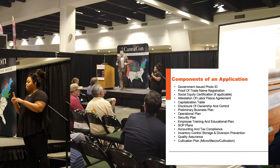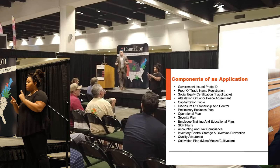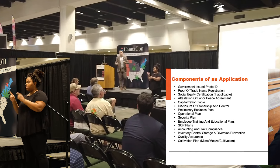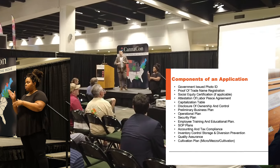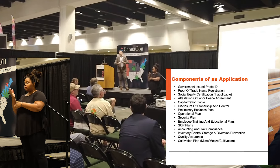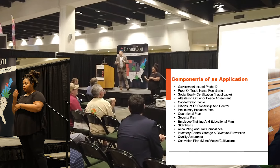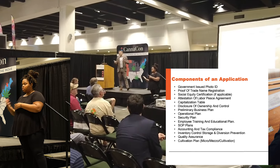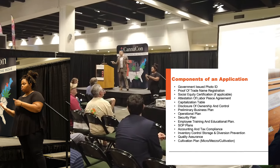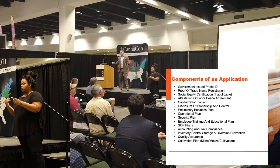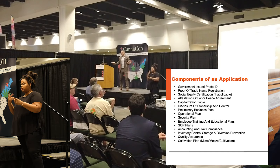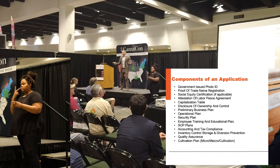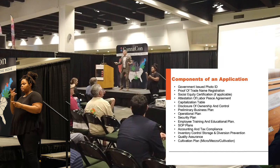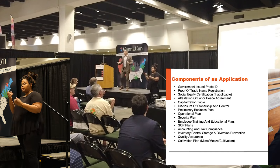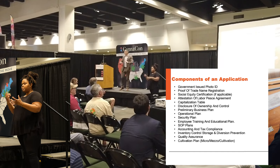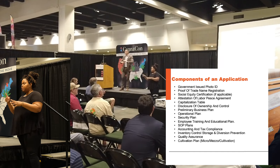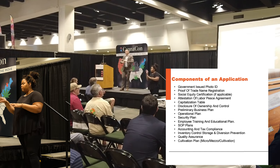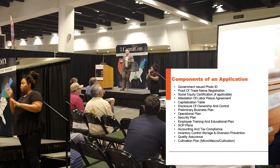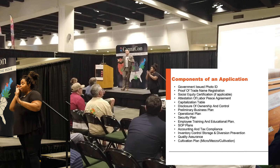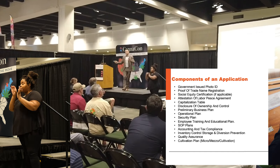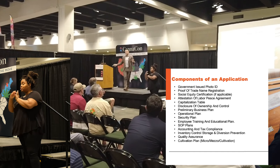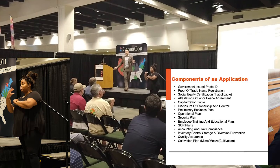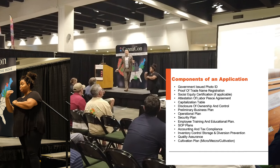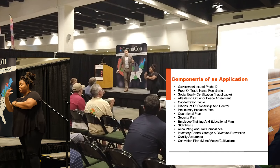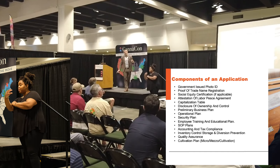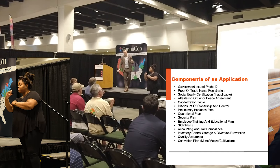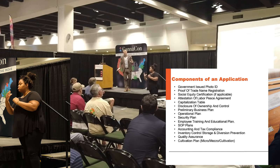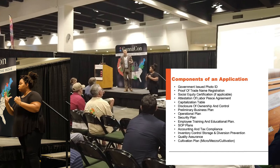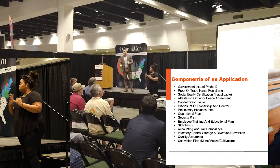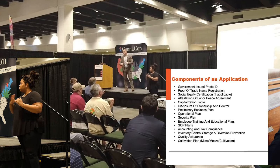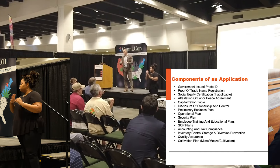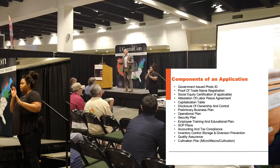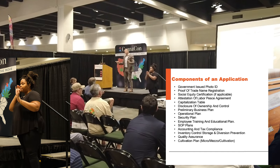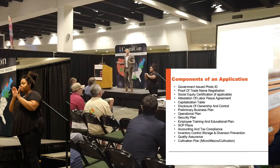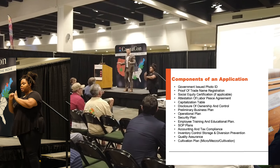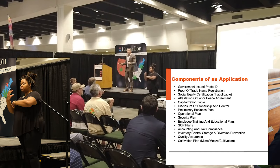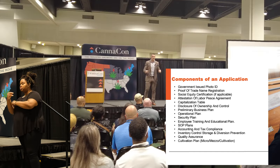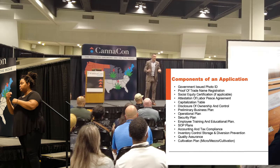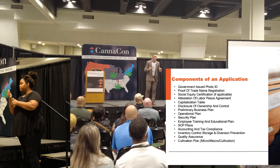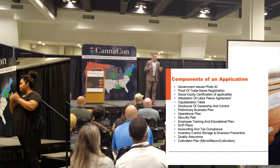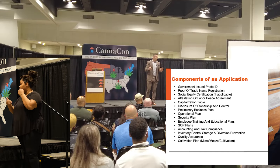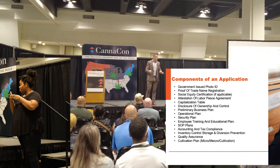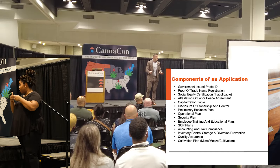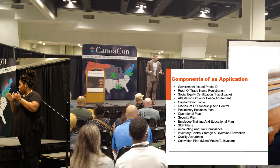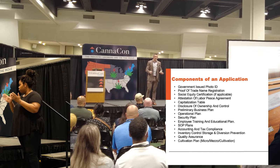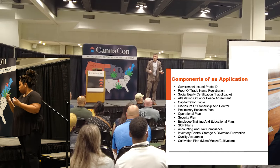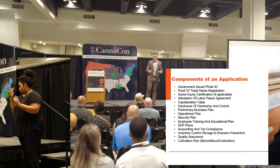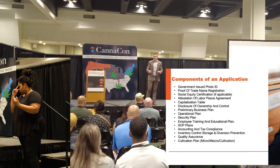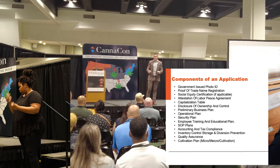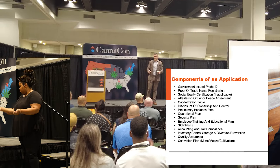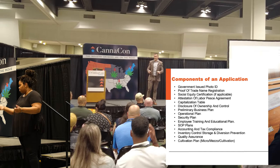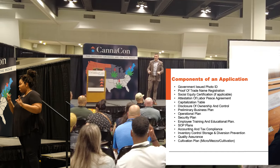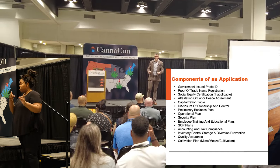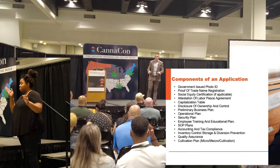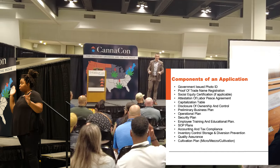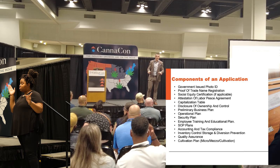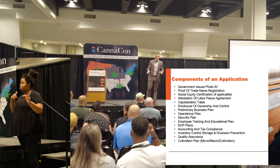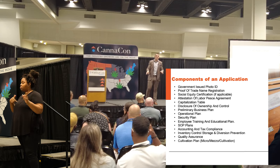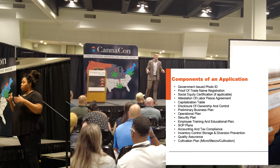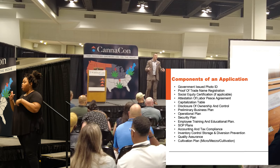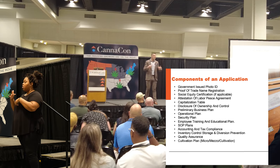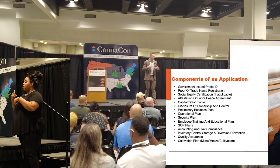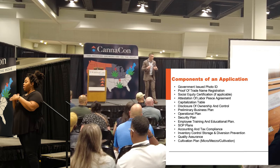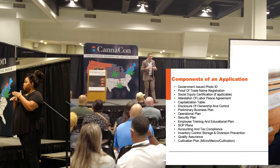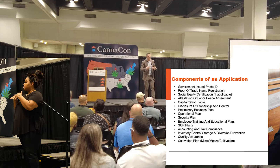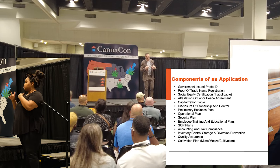housekeeping. I see a lot of folks taking photos. You're more than welcome to take all the photos of all the slides. This presentation is available. If you want to